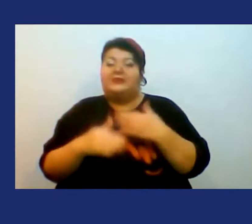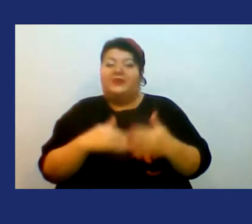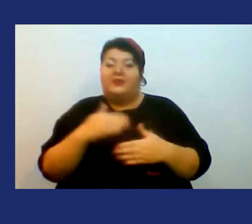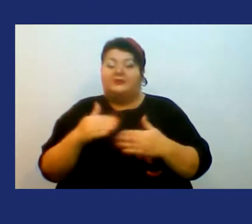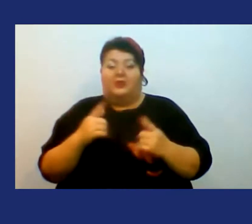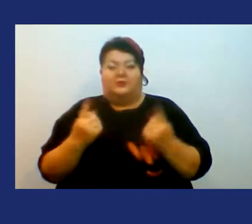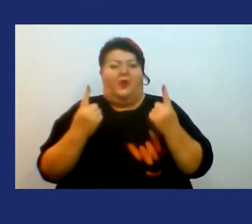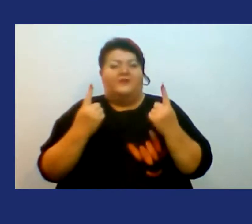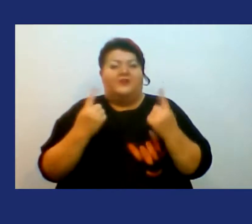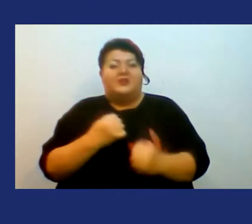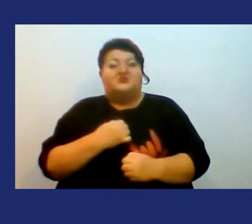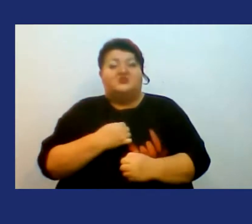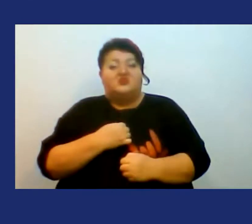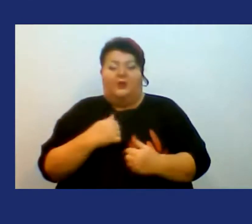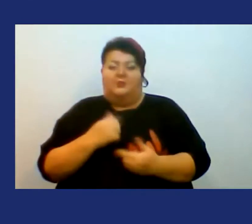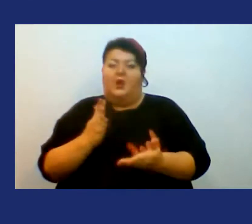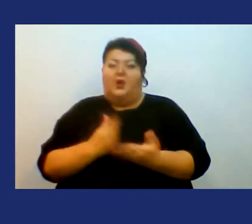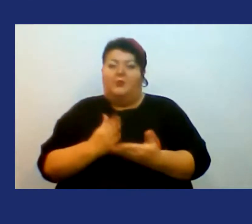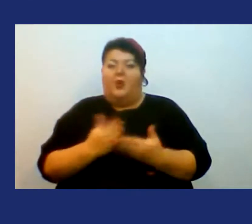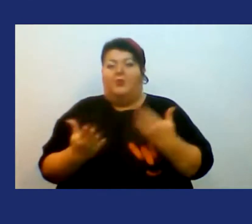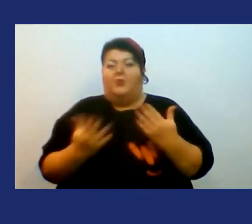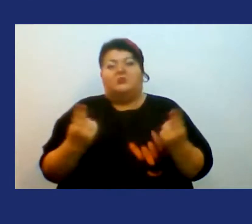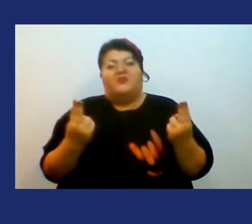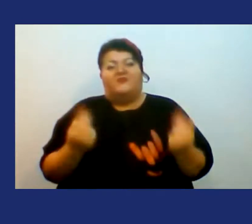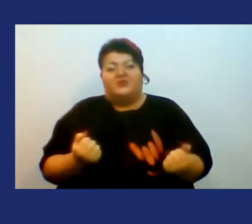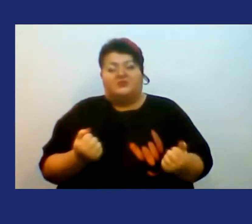Commission. As regards the